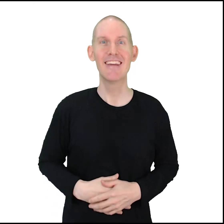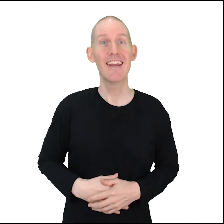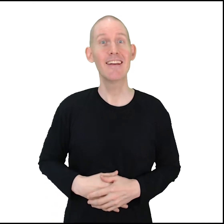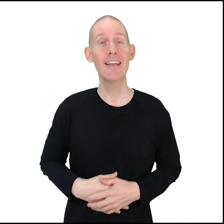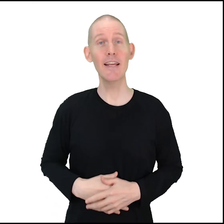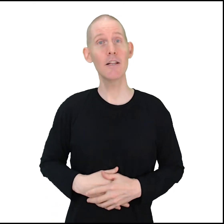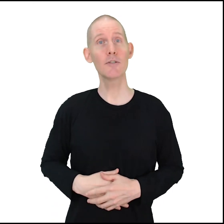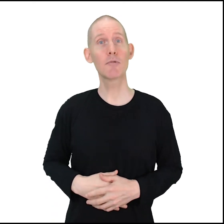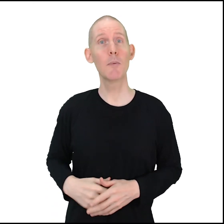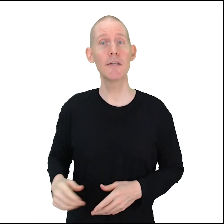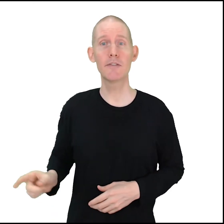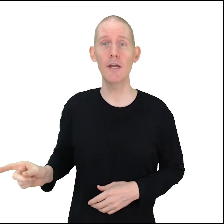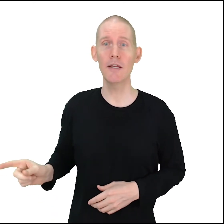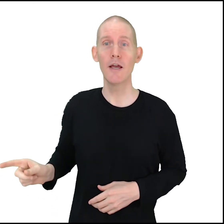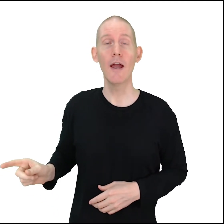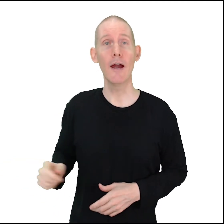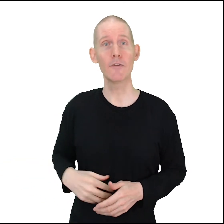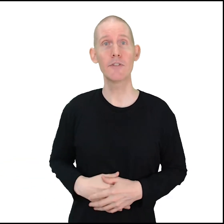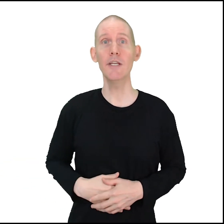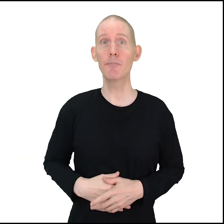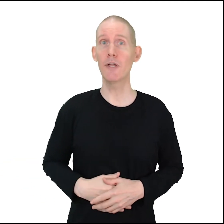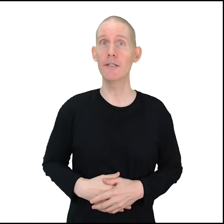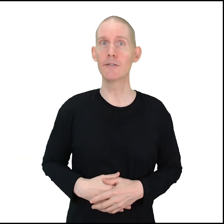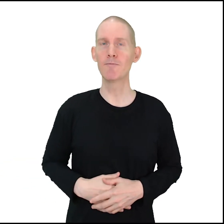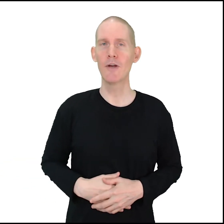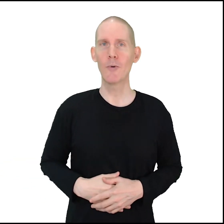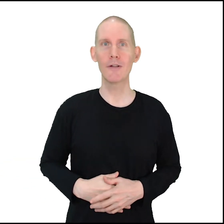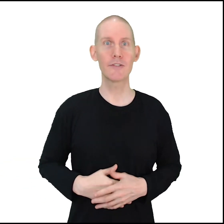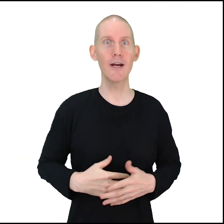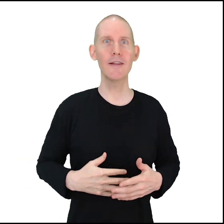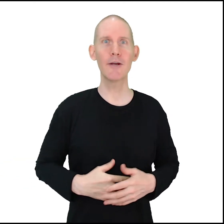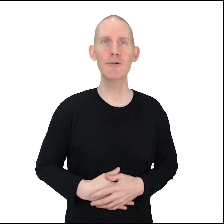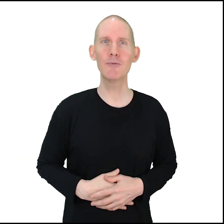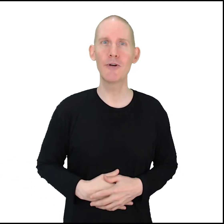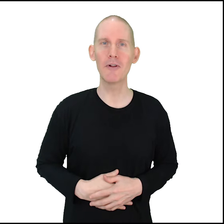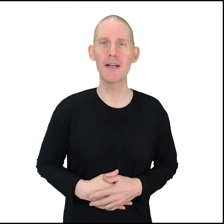In English, we might say, have a seat, please. Well, in sign language, we'd go like this.